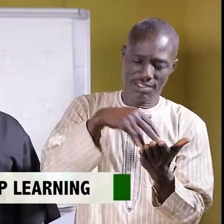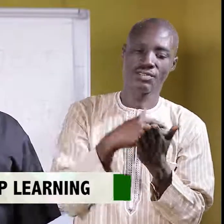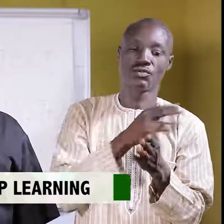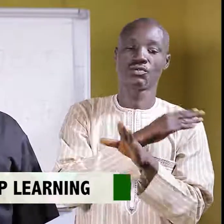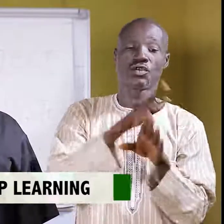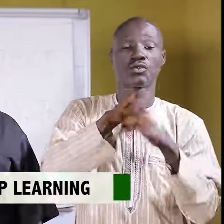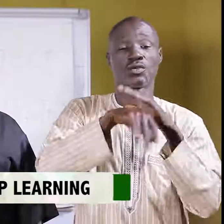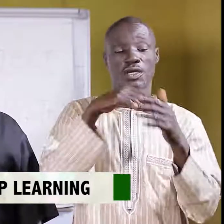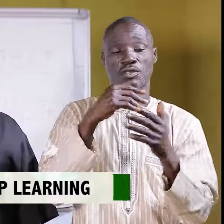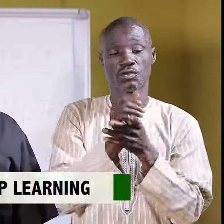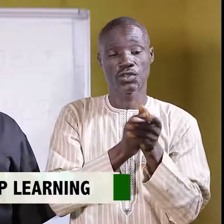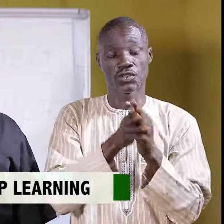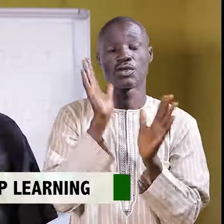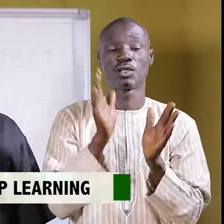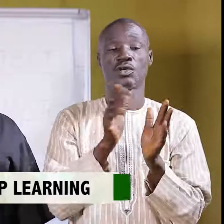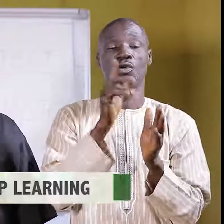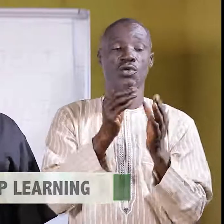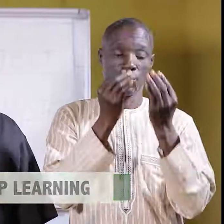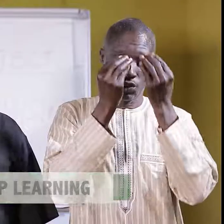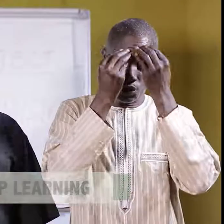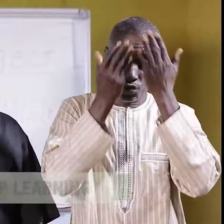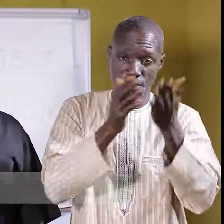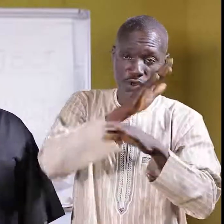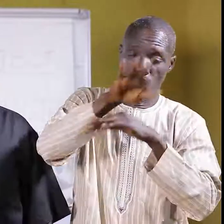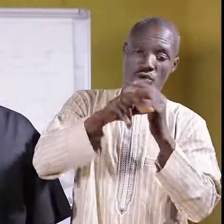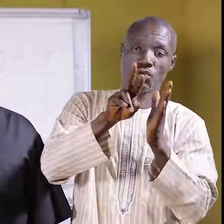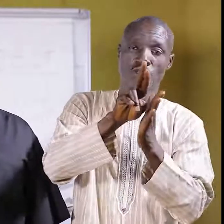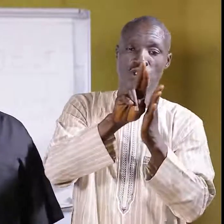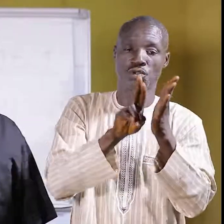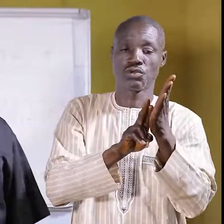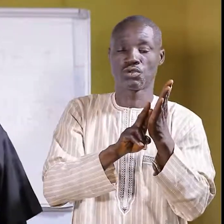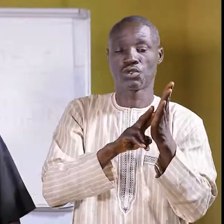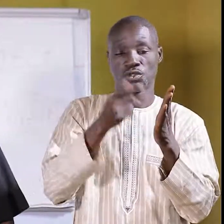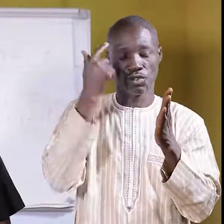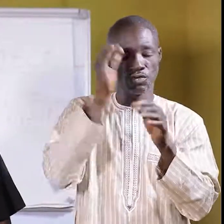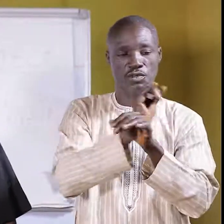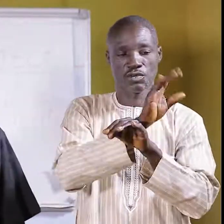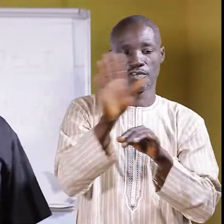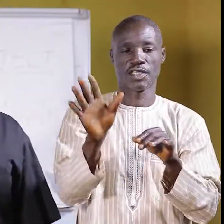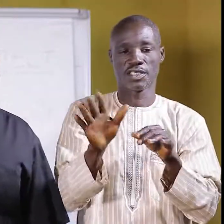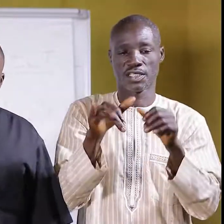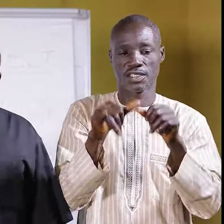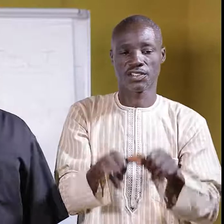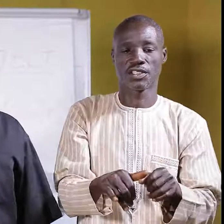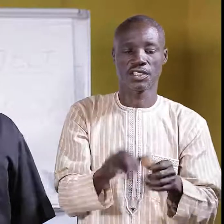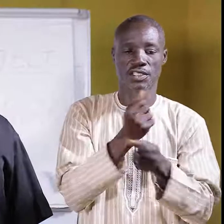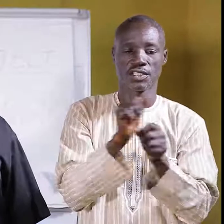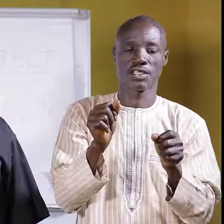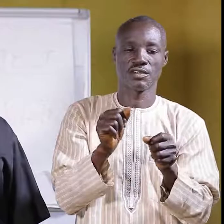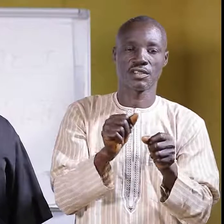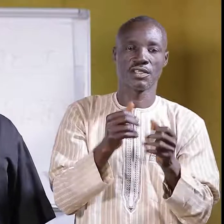COVID-19 is real. Please obey all the protocol laid down by expert.